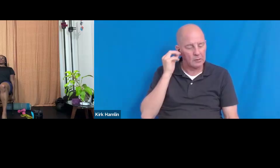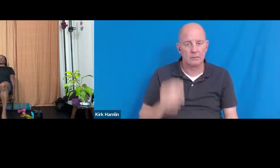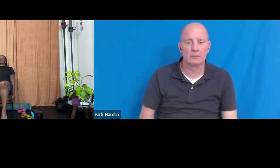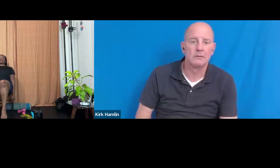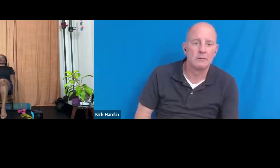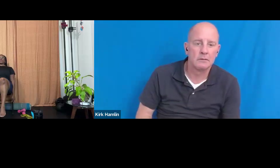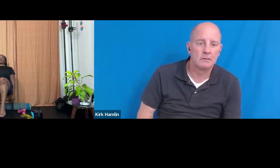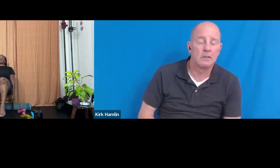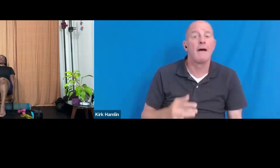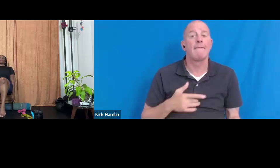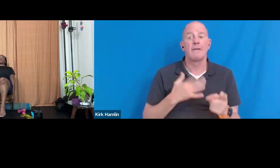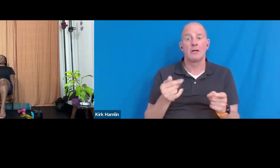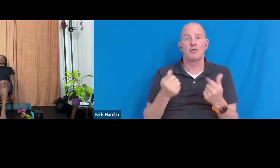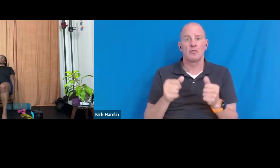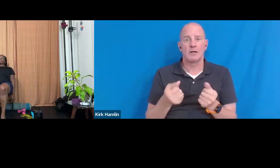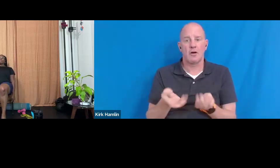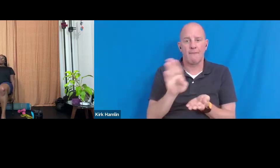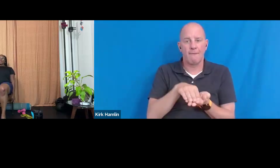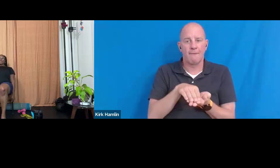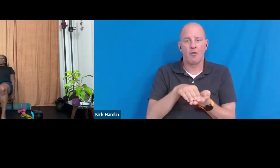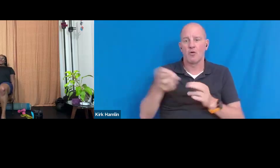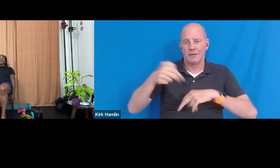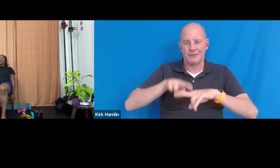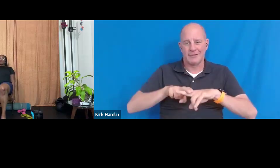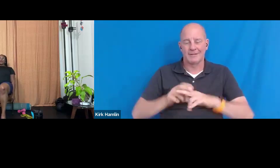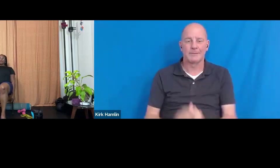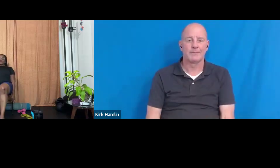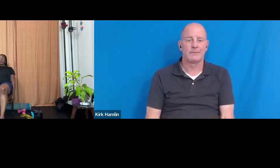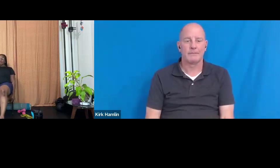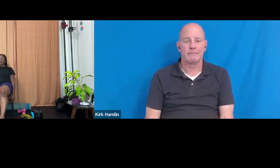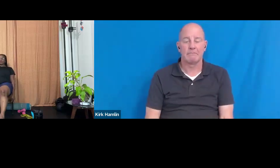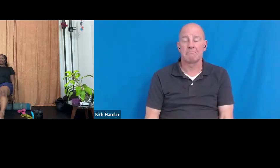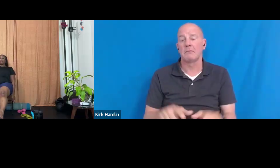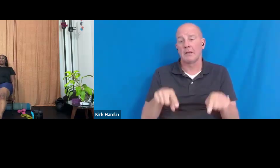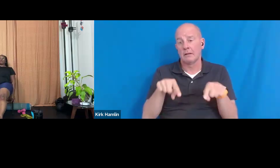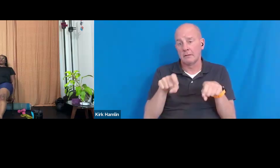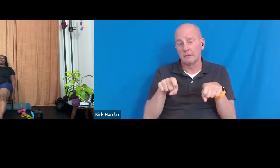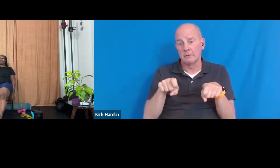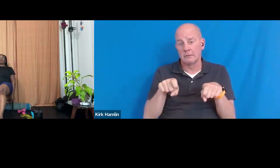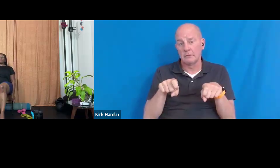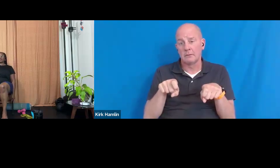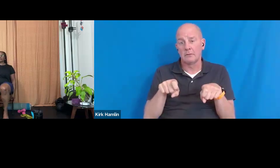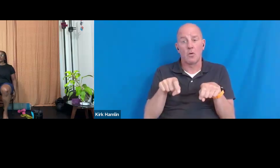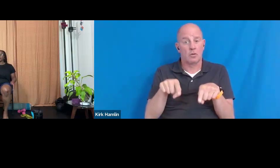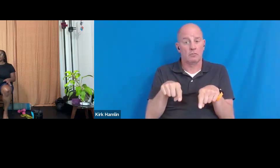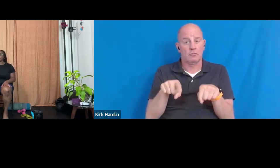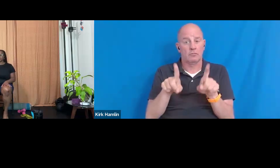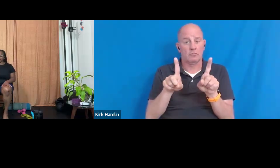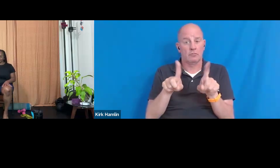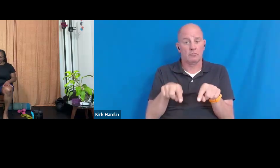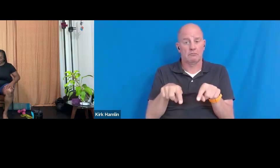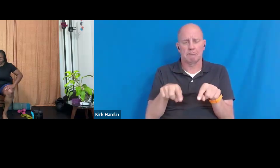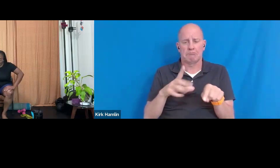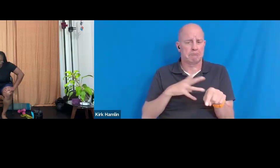lawn chair, but you might not get there, just a little bit. The legs can be bent or more straight if you